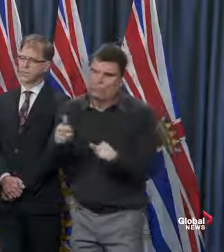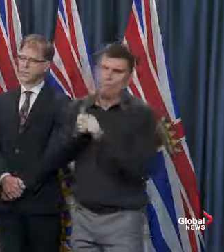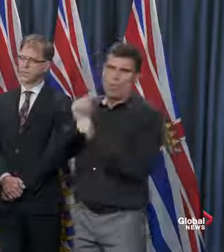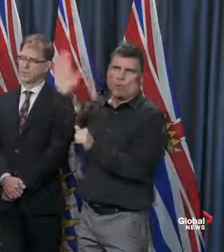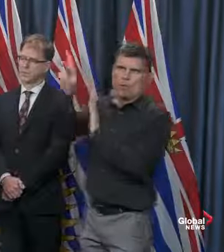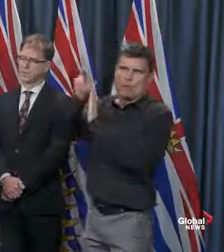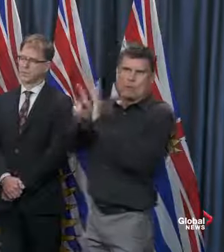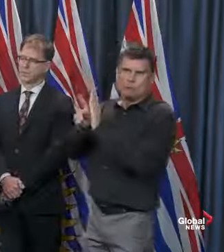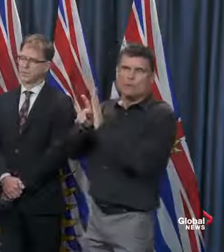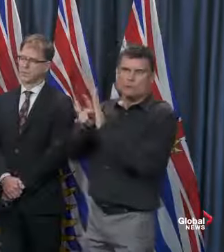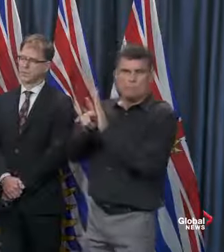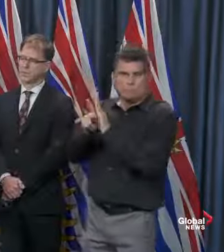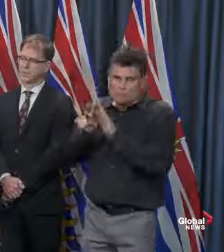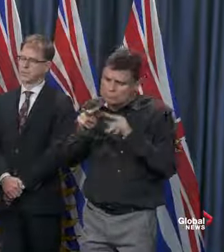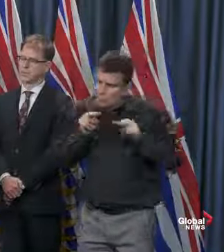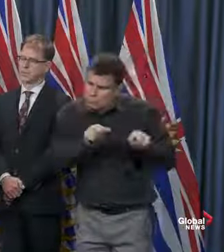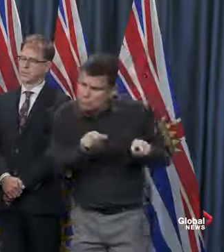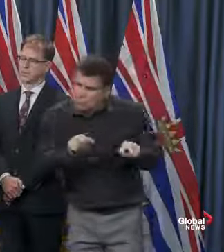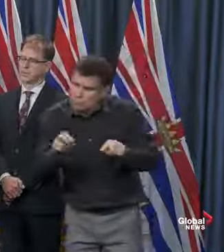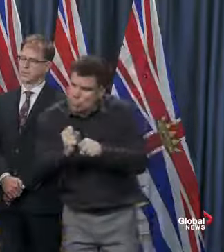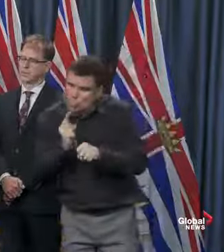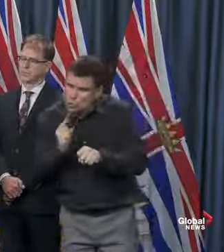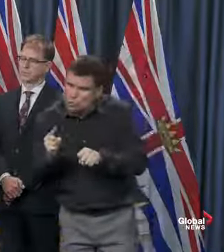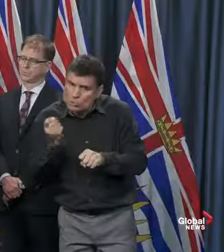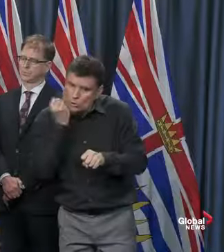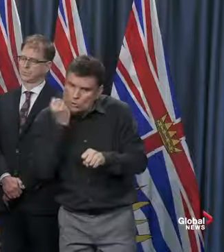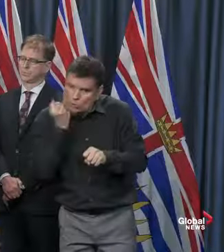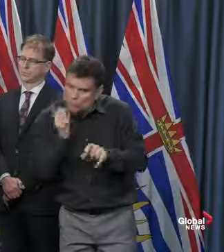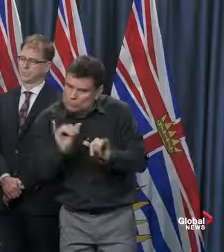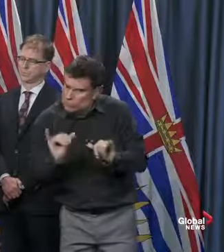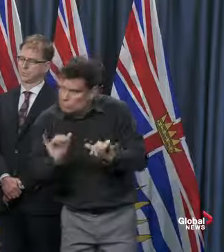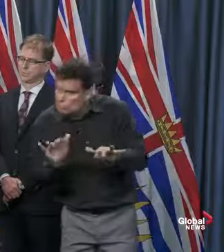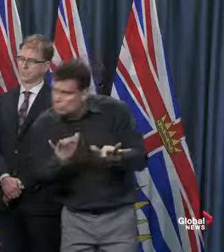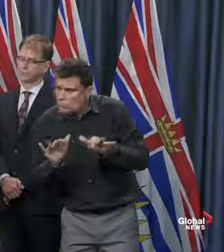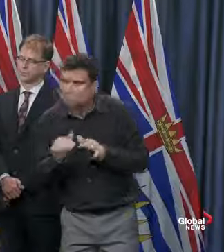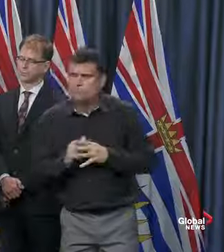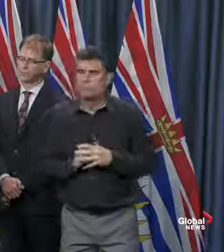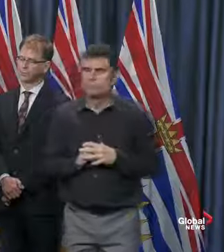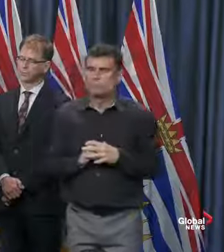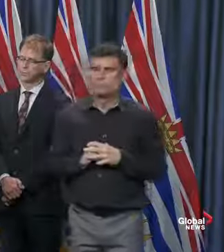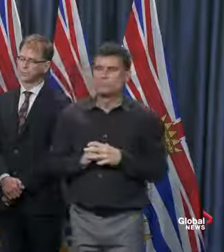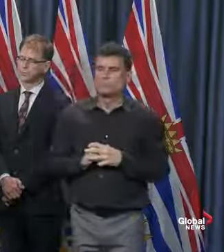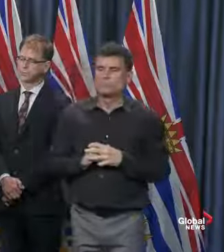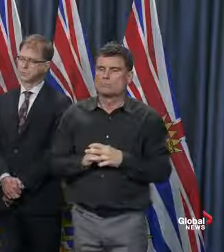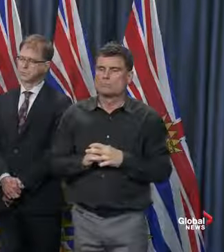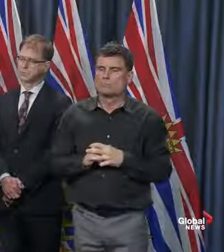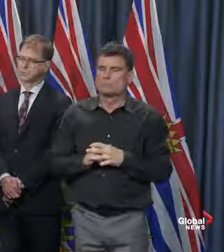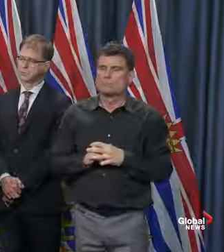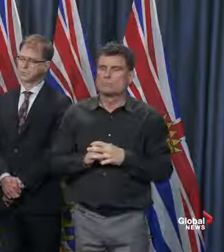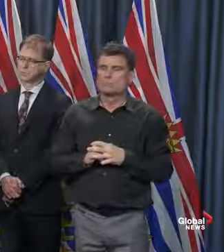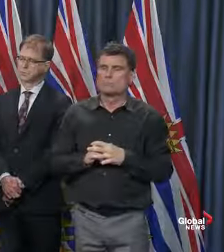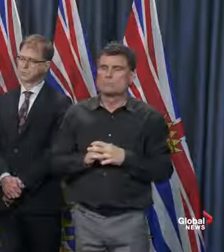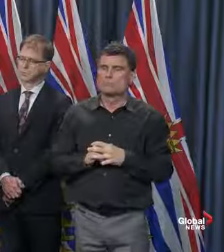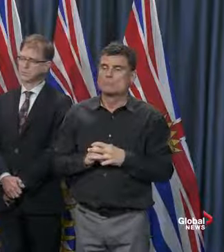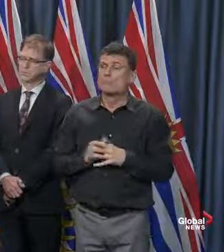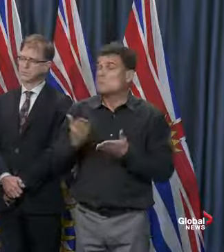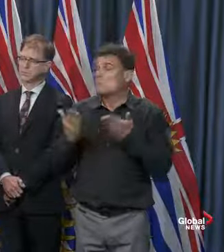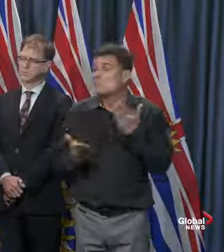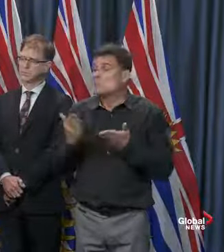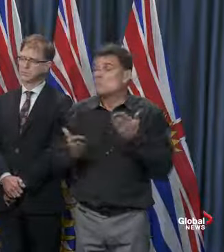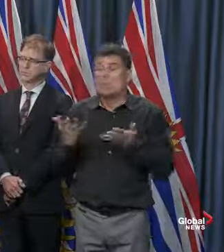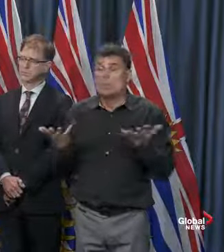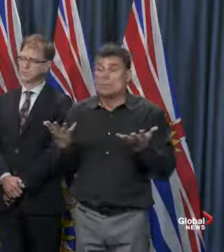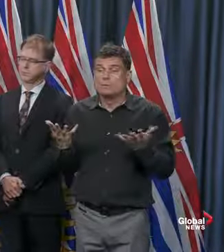protect people who are in dental offices, but also in some cases to reduce dental services to only people who